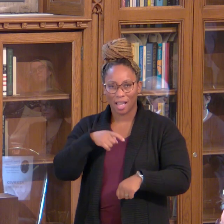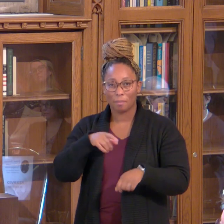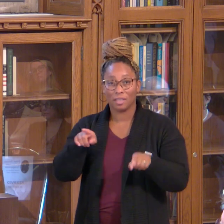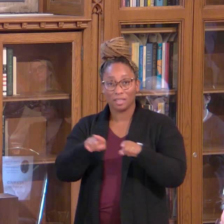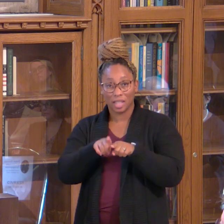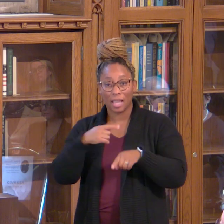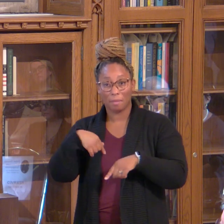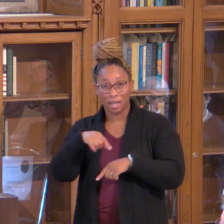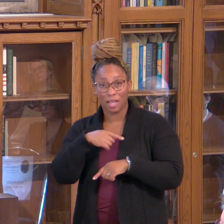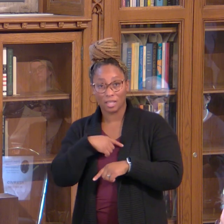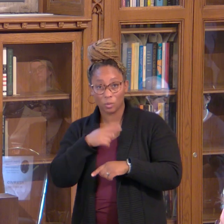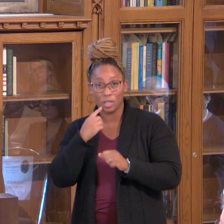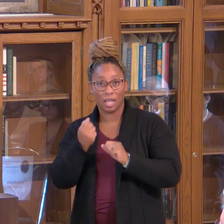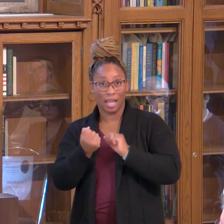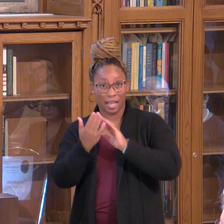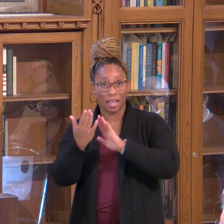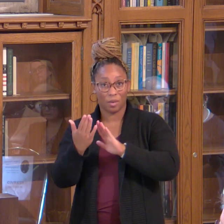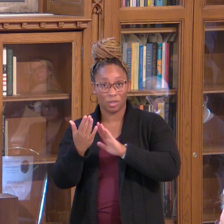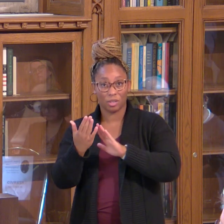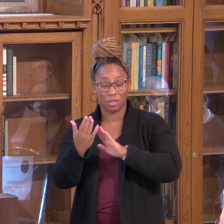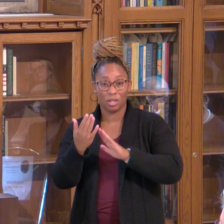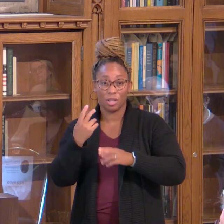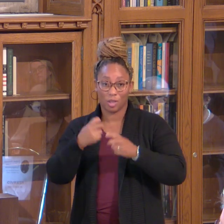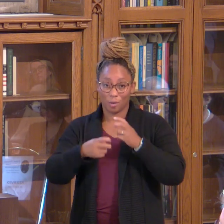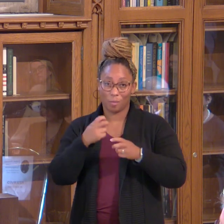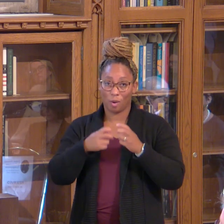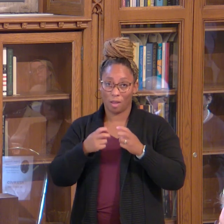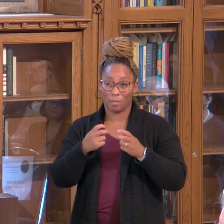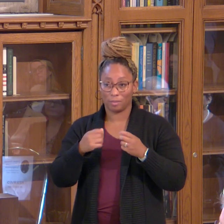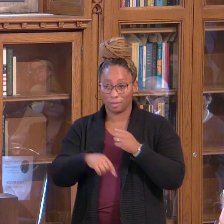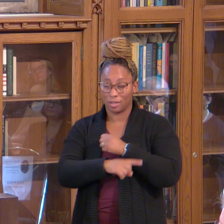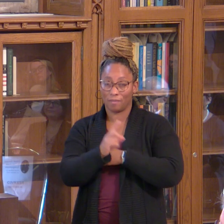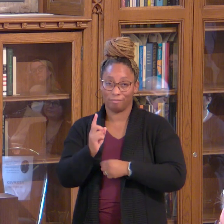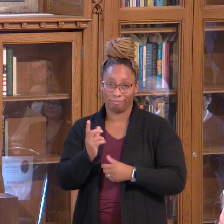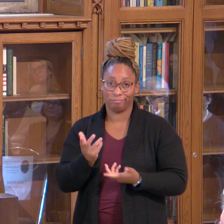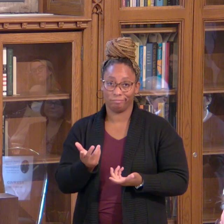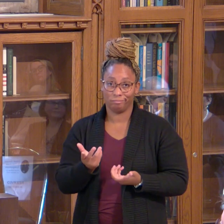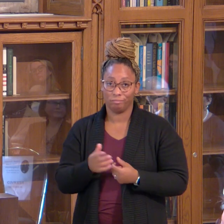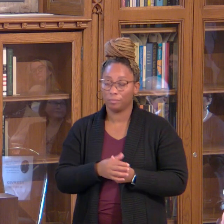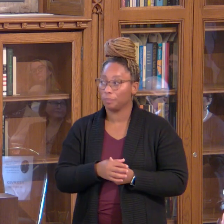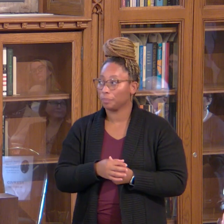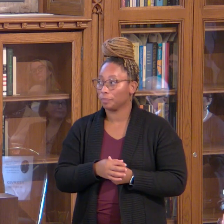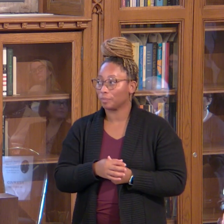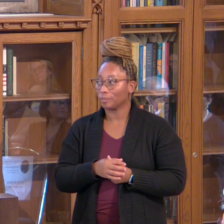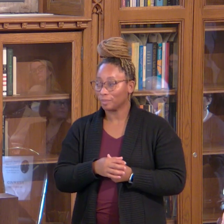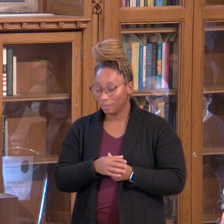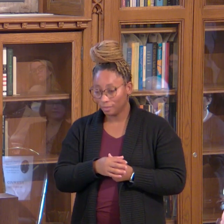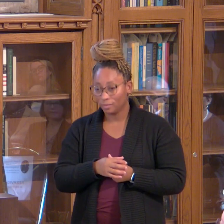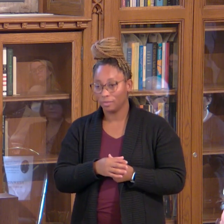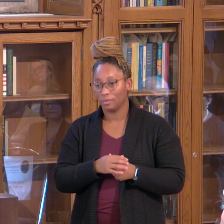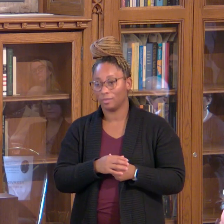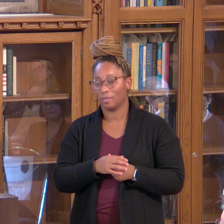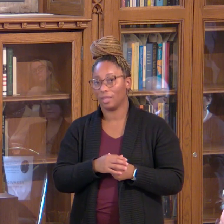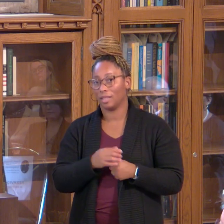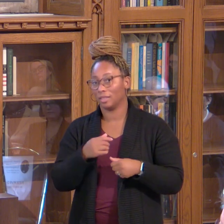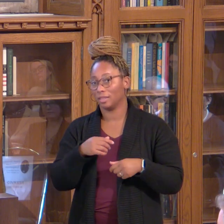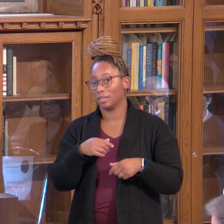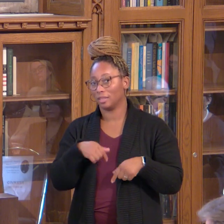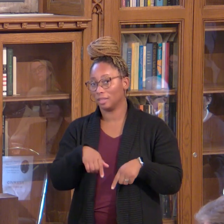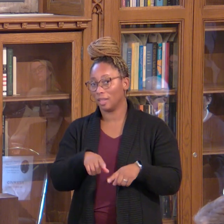as we are encountering the problems of our time so as we